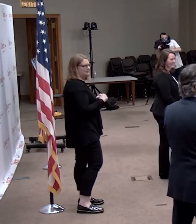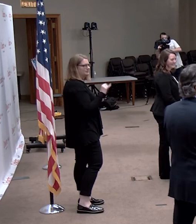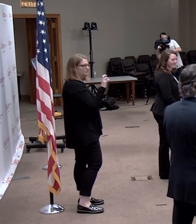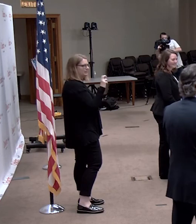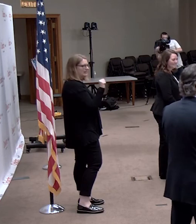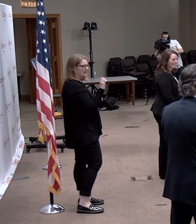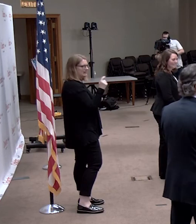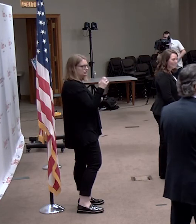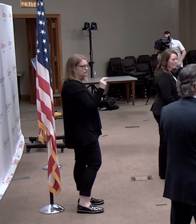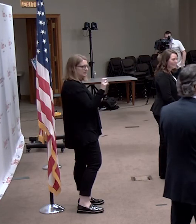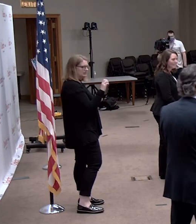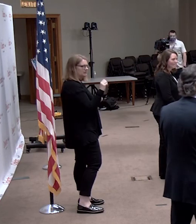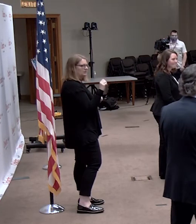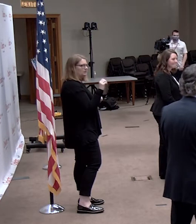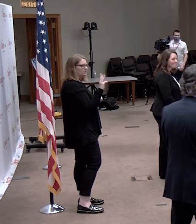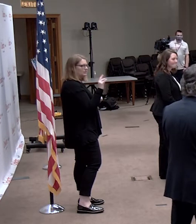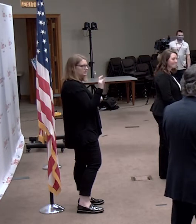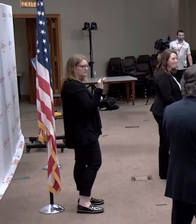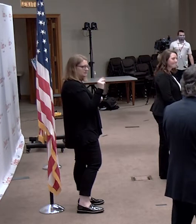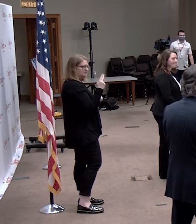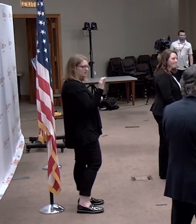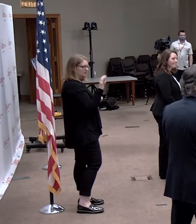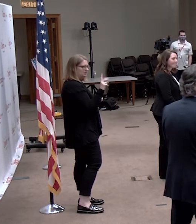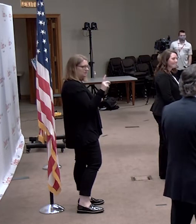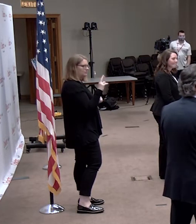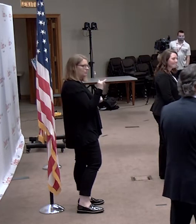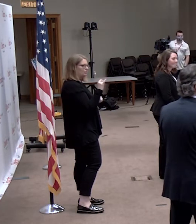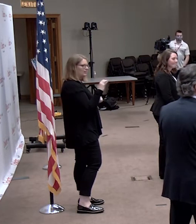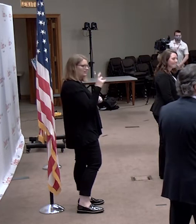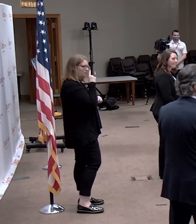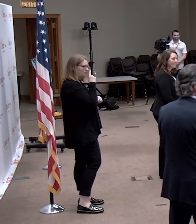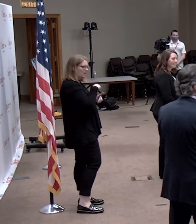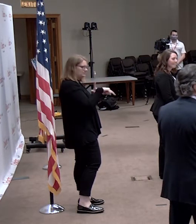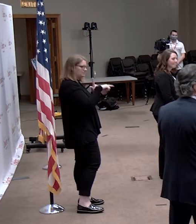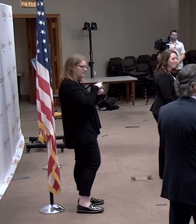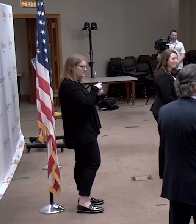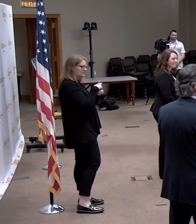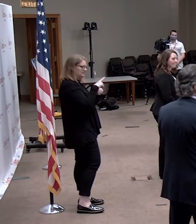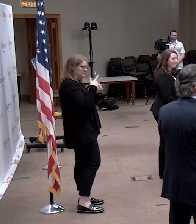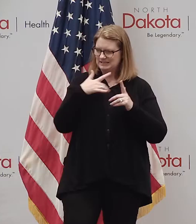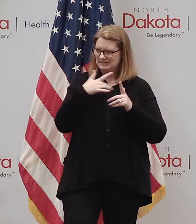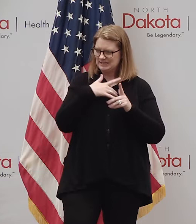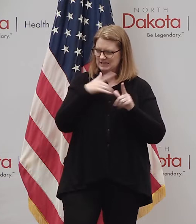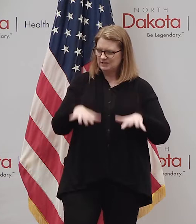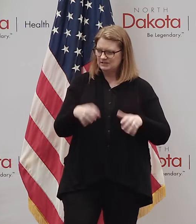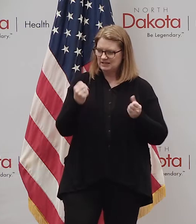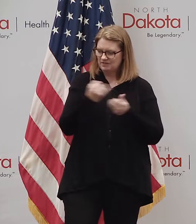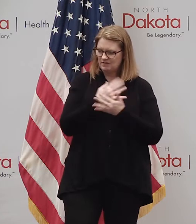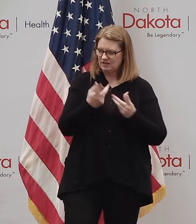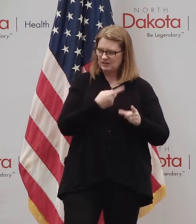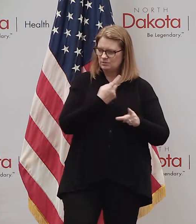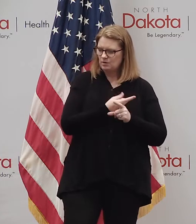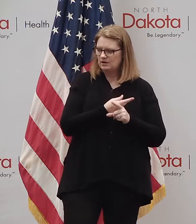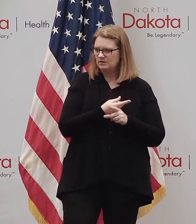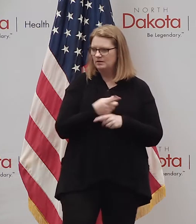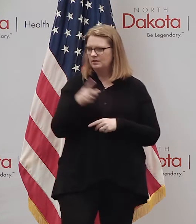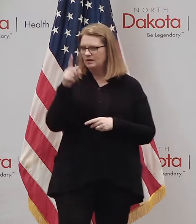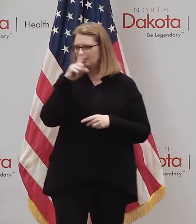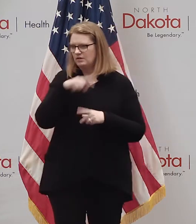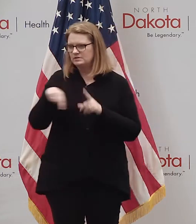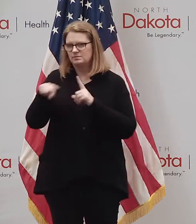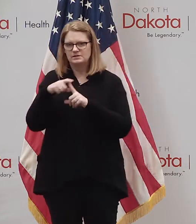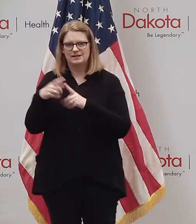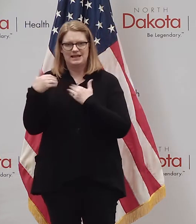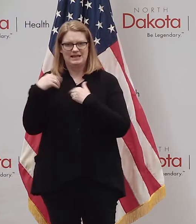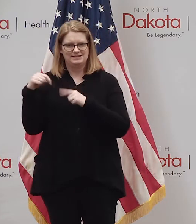Dean Williston Herald, what is the rate of false positives expected for this type of test if everything is done right, and how many false positives have we